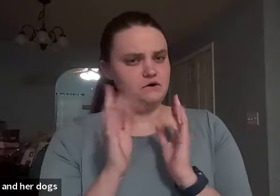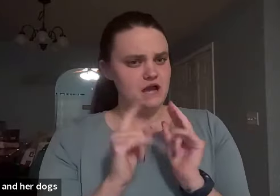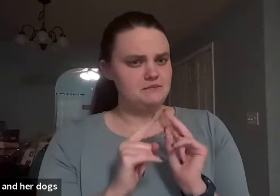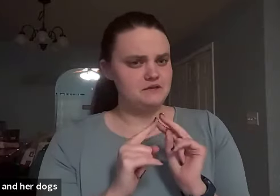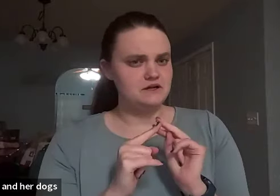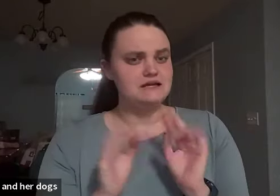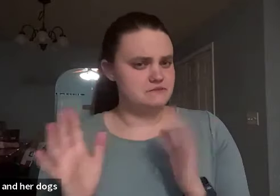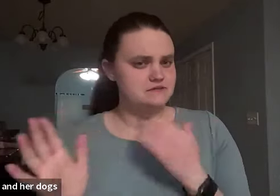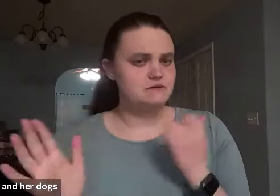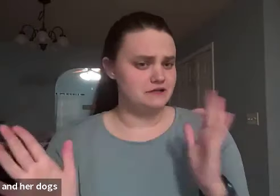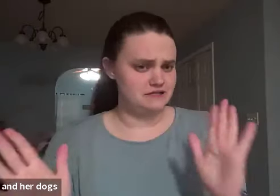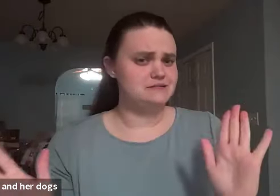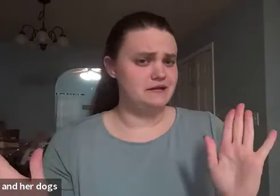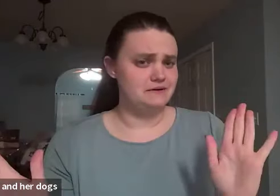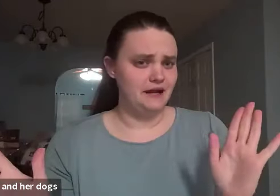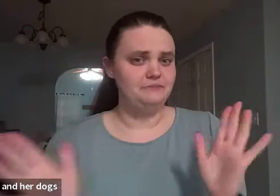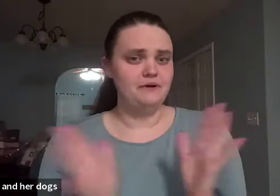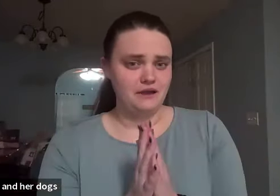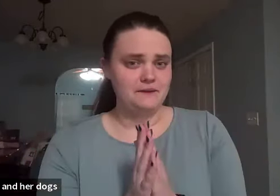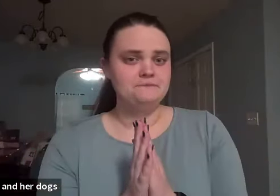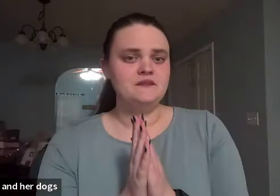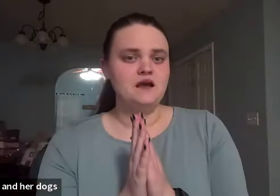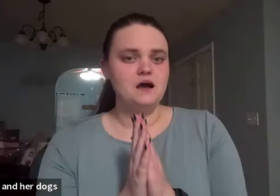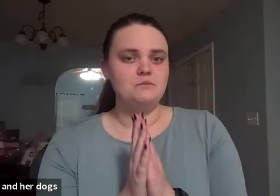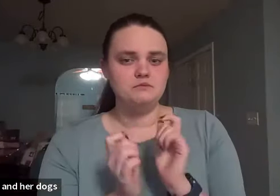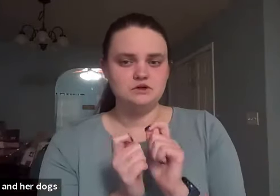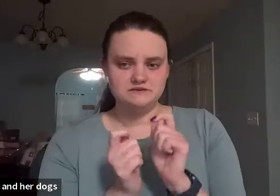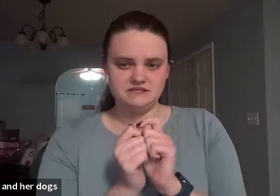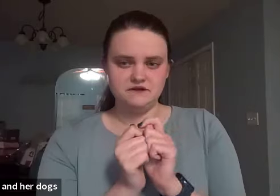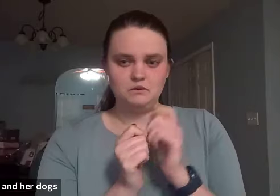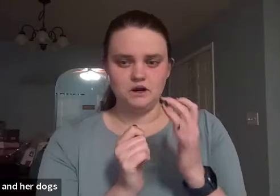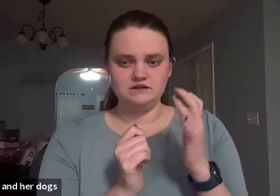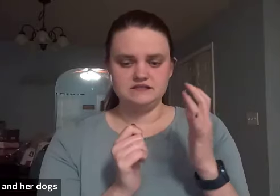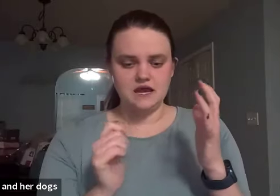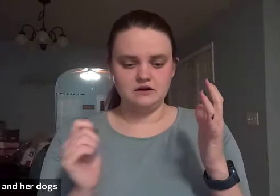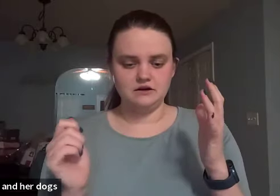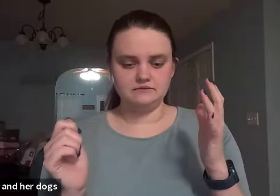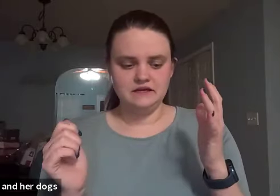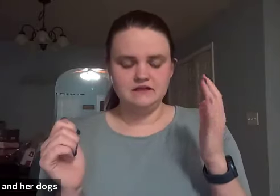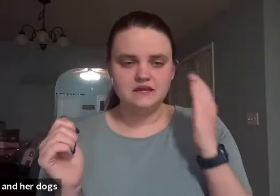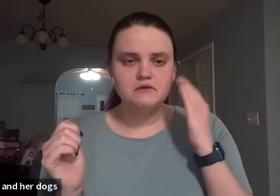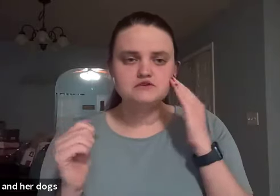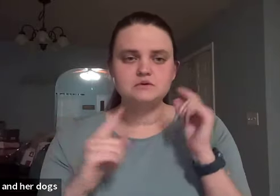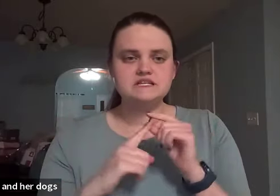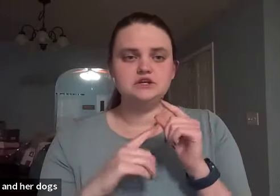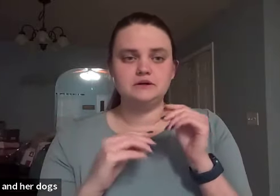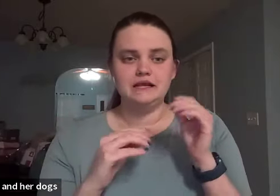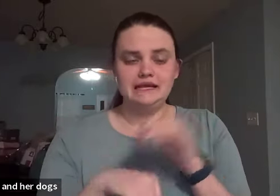fancy vocabulary, is the best way I'm going to explain it right now. Okay. With more specific words that are, think about those words that your